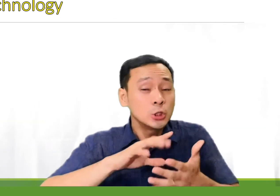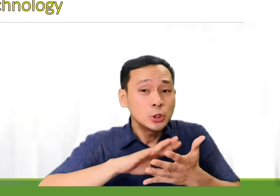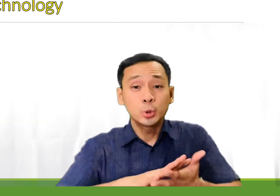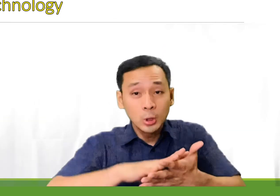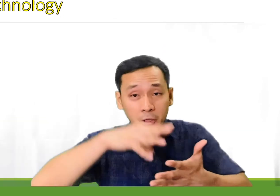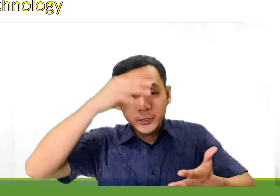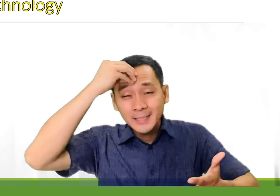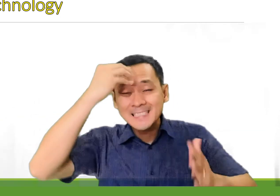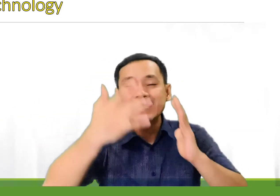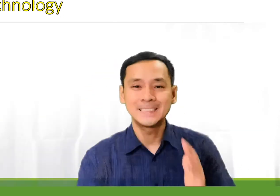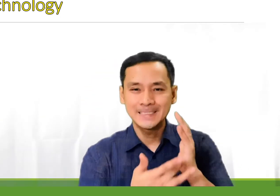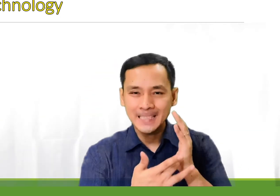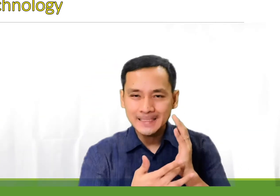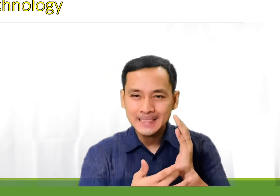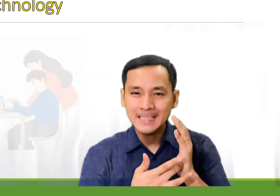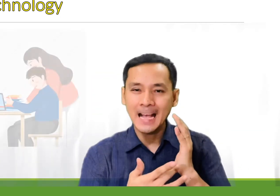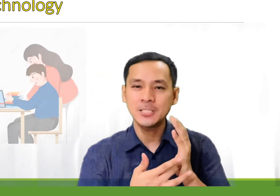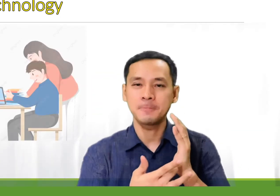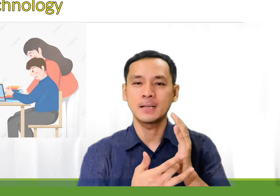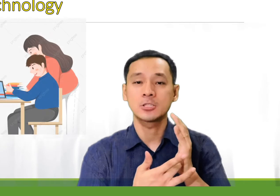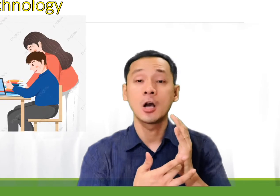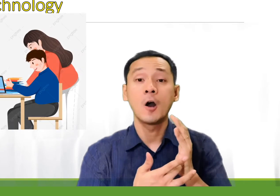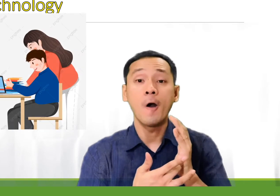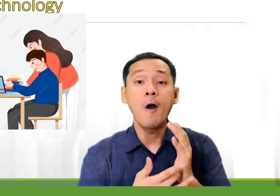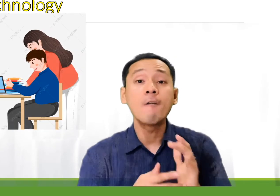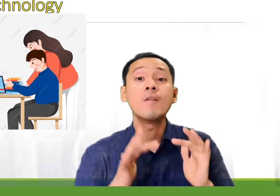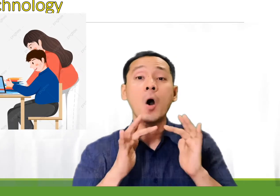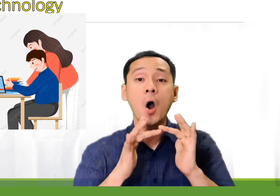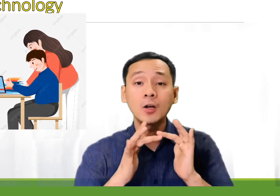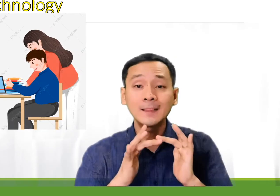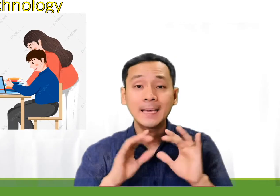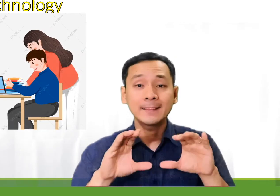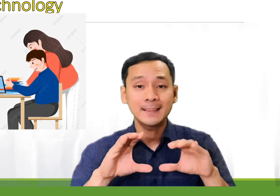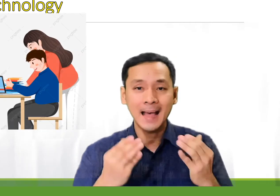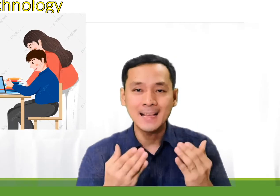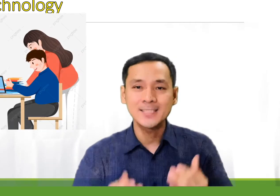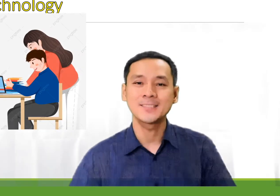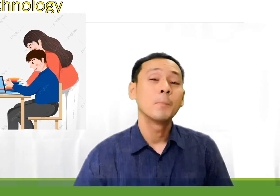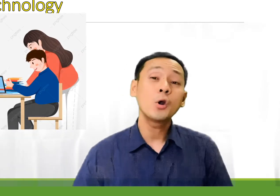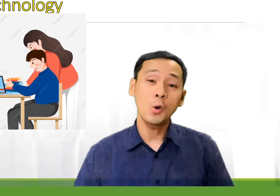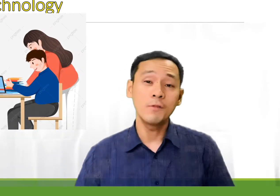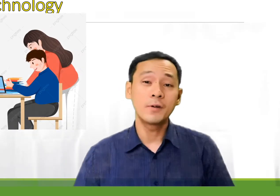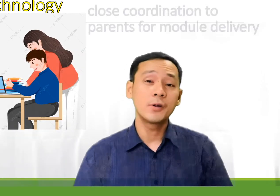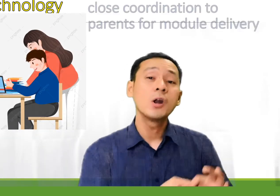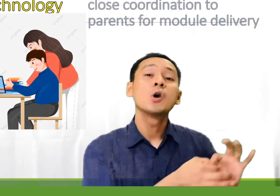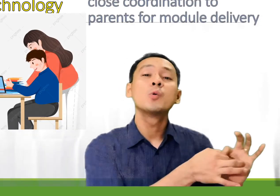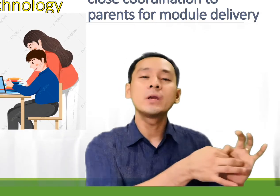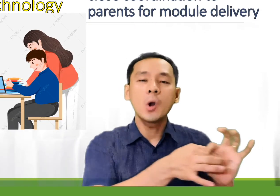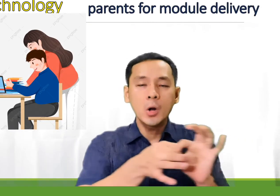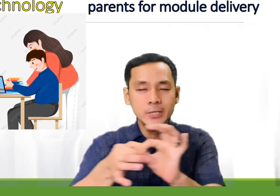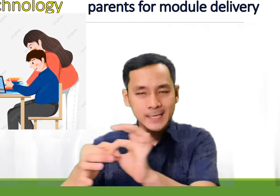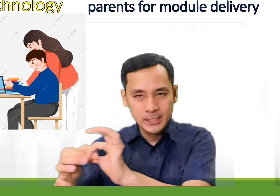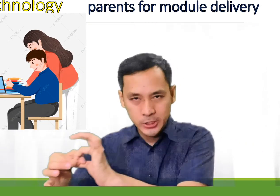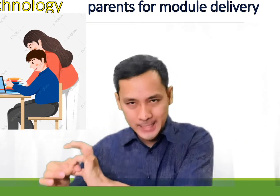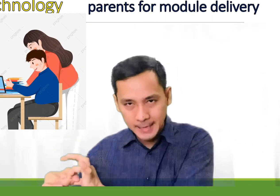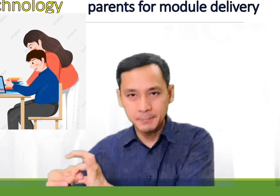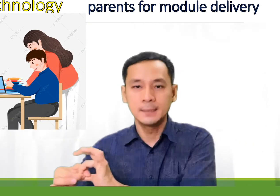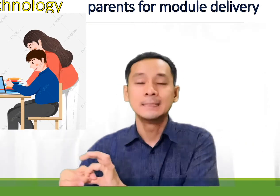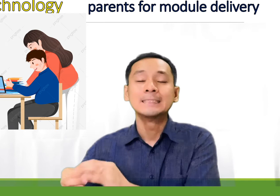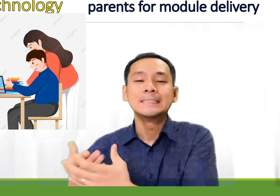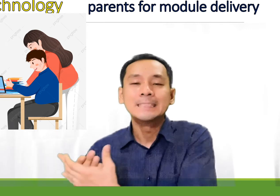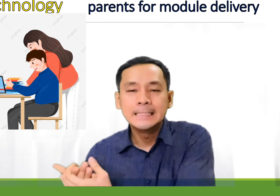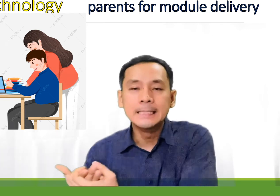ones to learn the technical aspects of online class. Moreover, we coordinate to